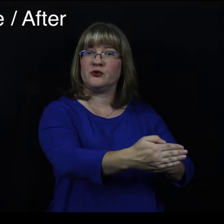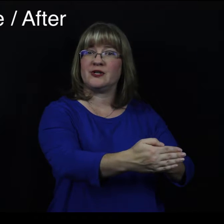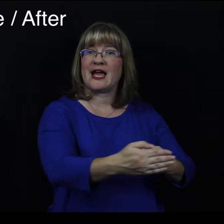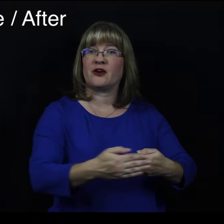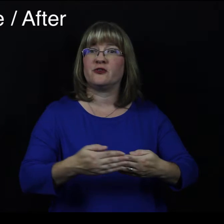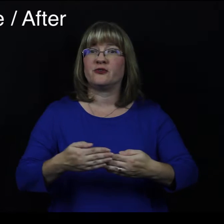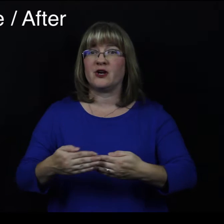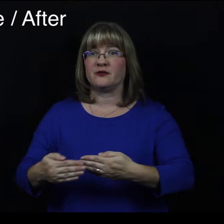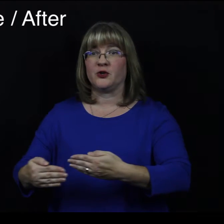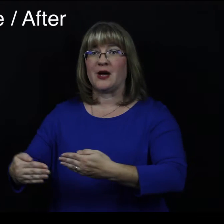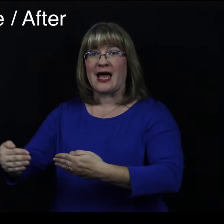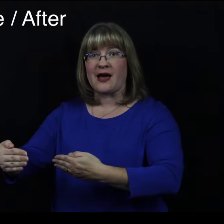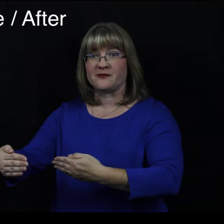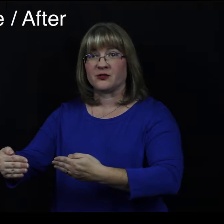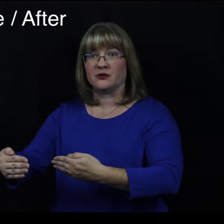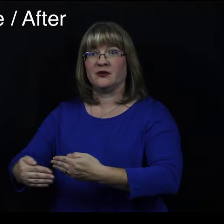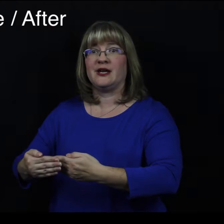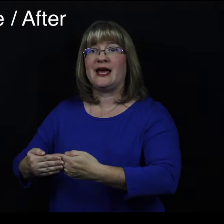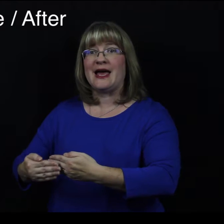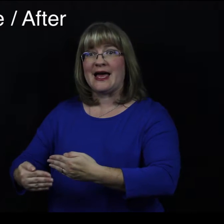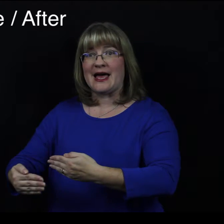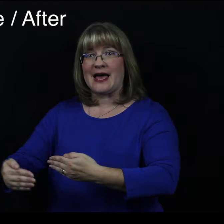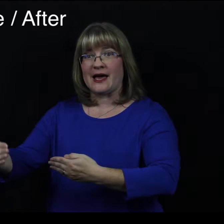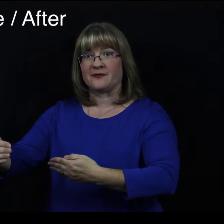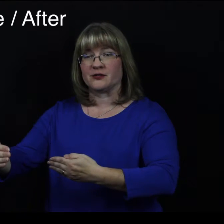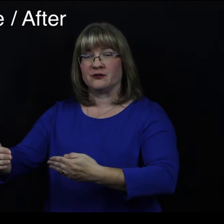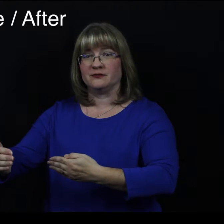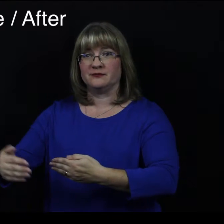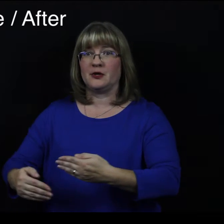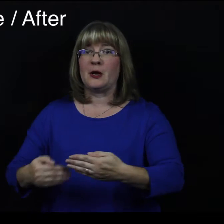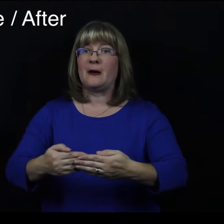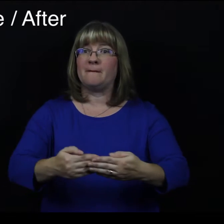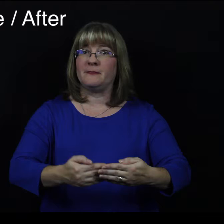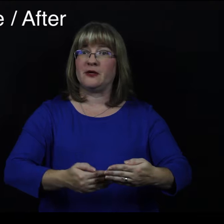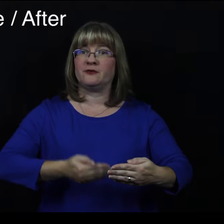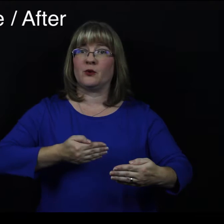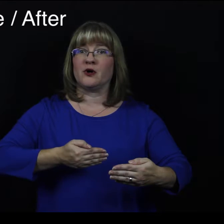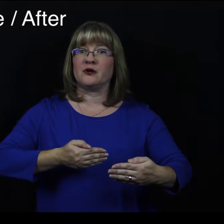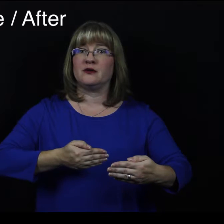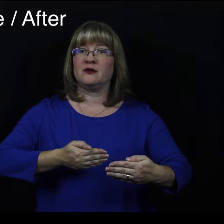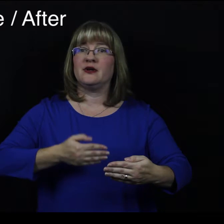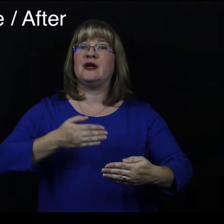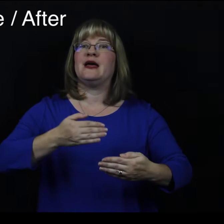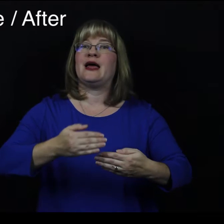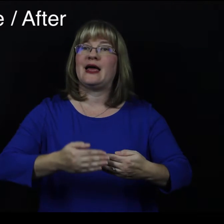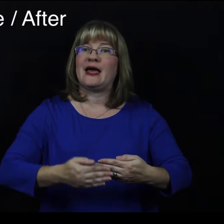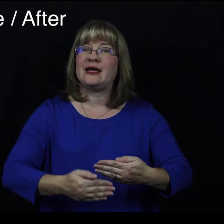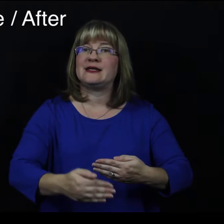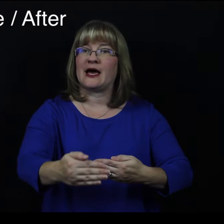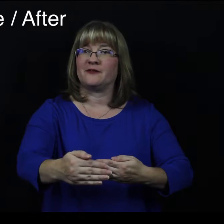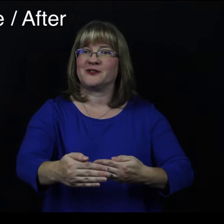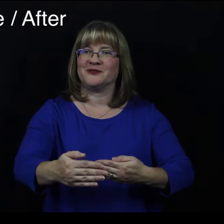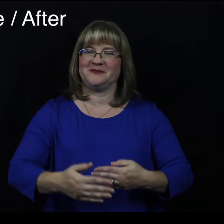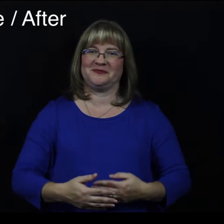move it out in front of you. After, after. Before and after.